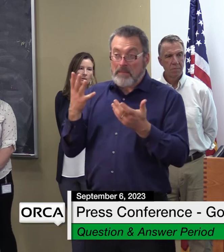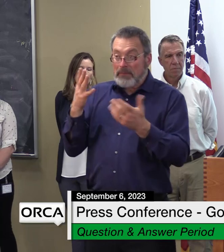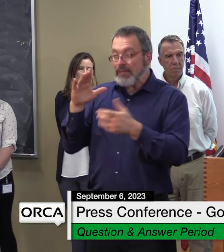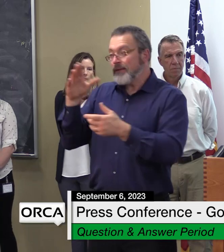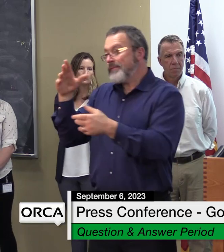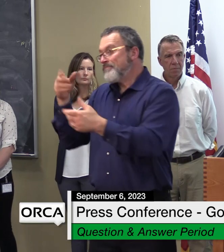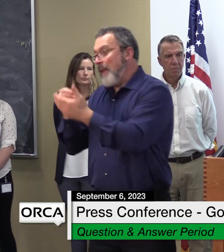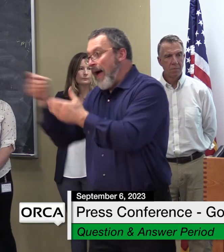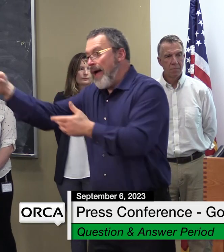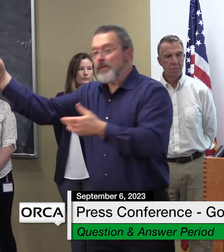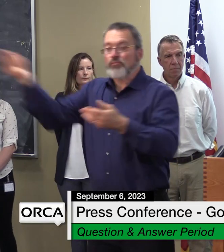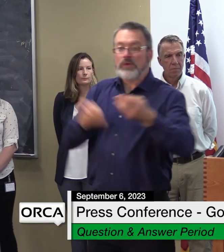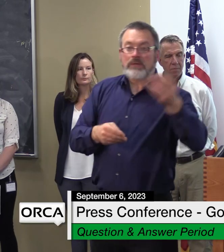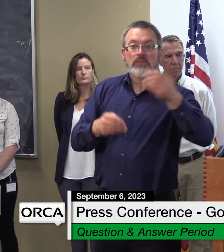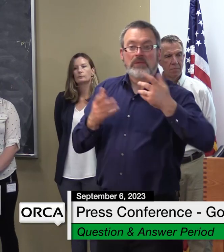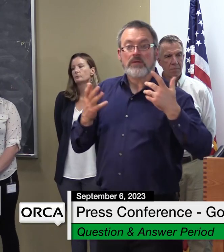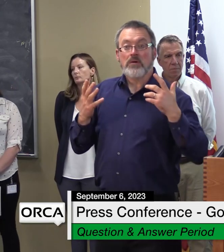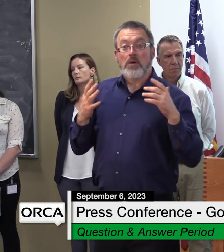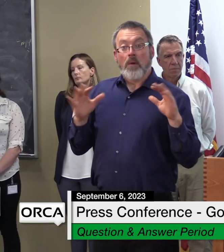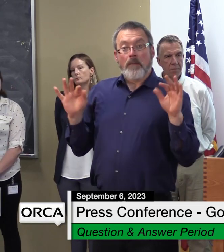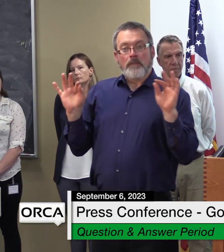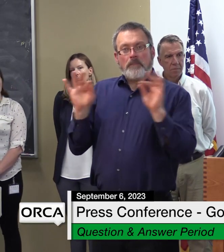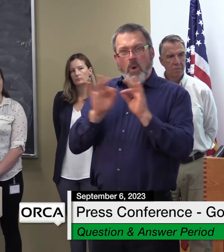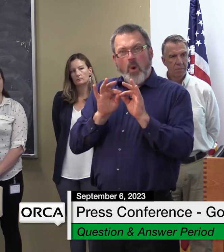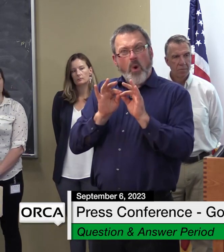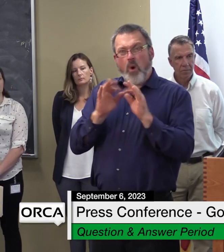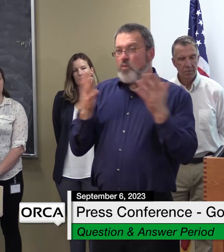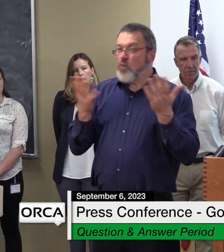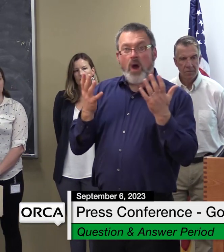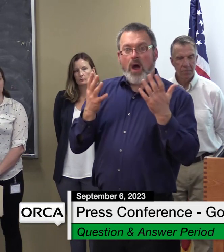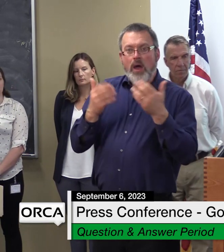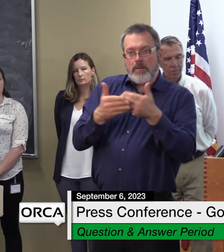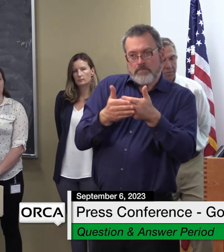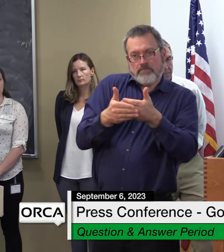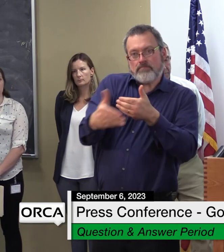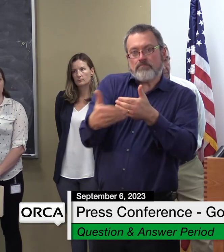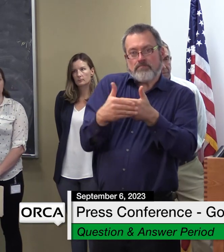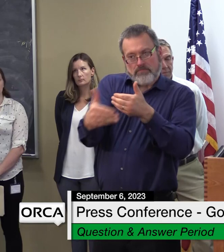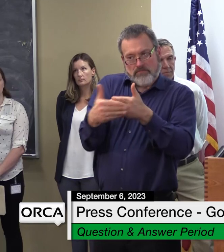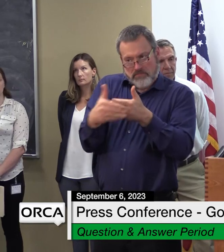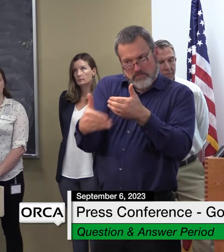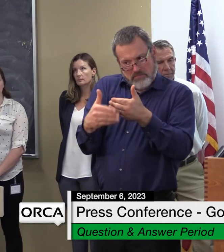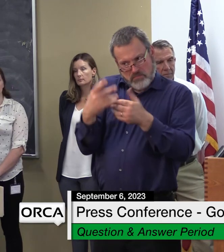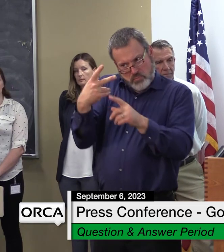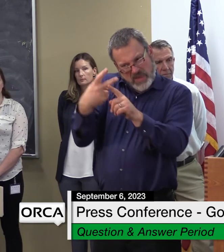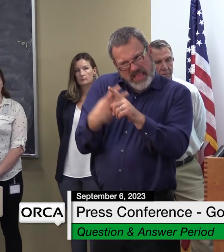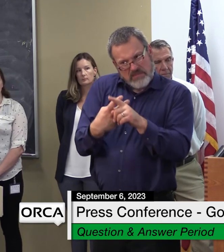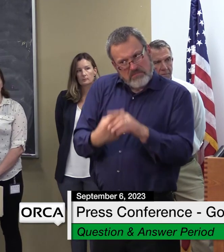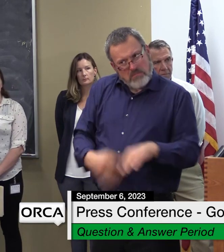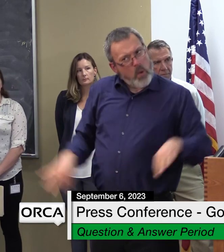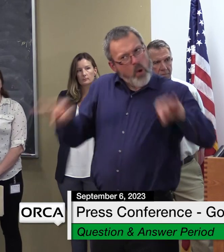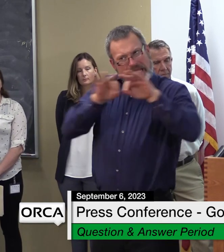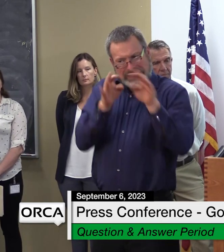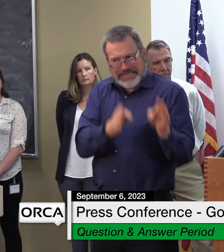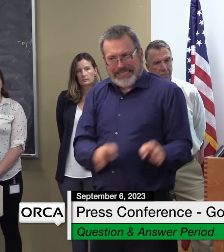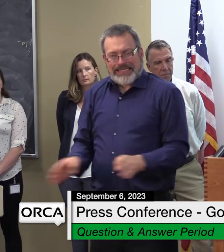winter comes. So I think over the next couple of months, a lot of farmers are really planning that